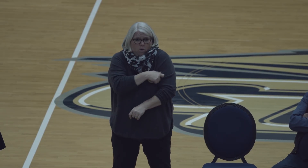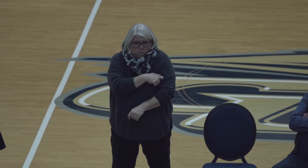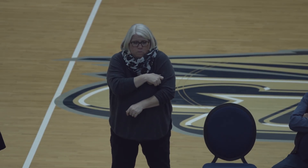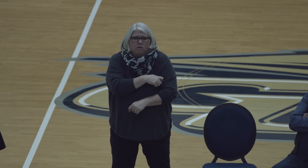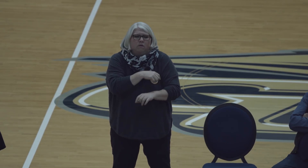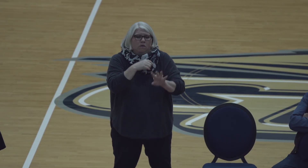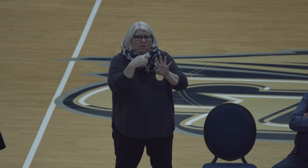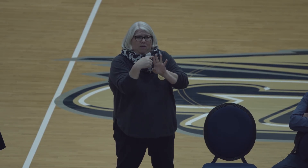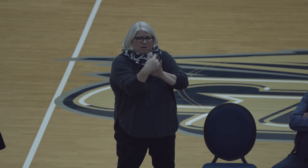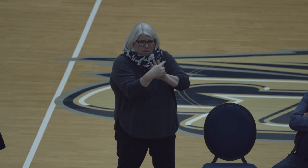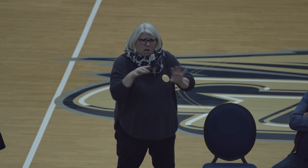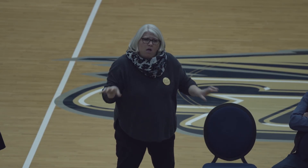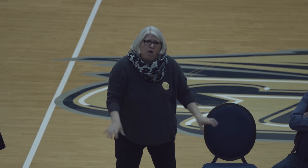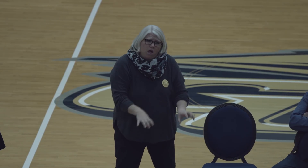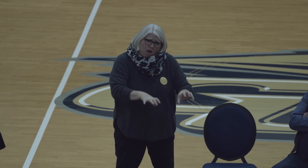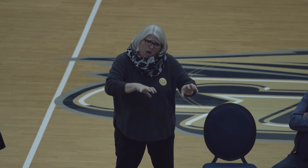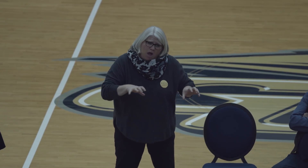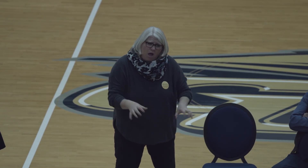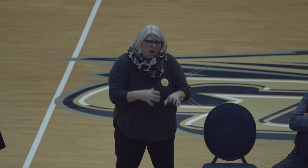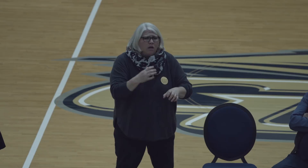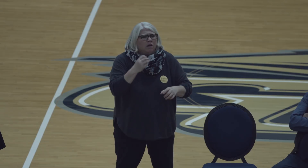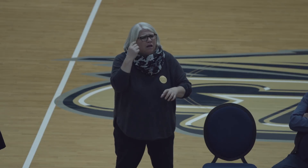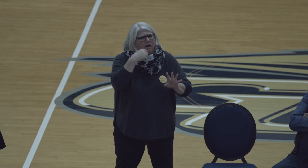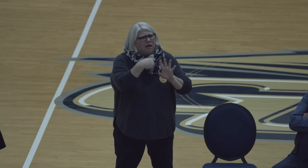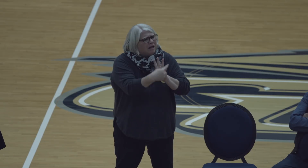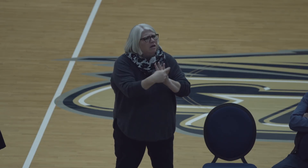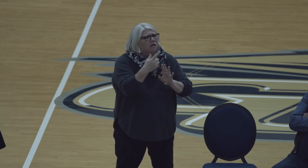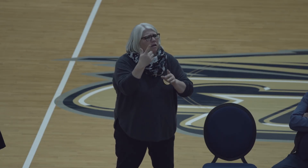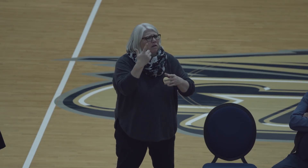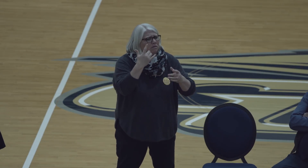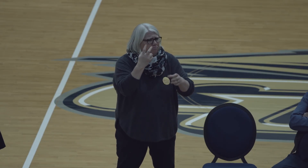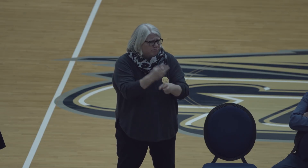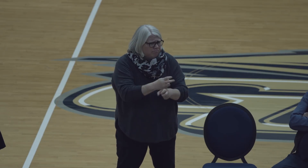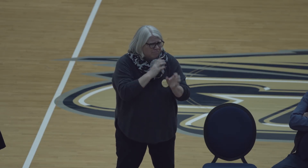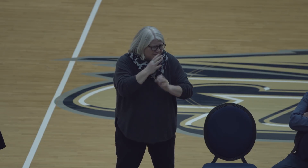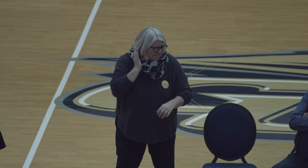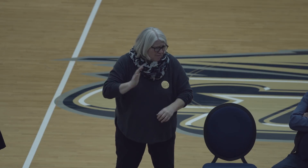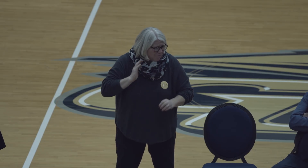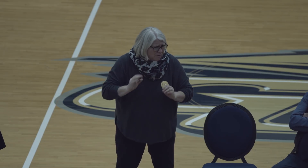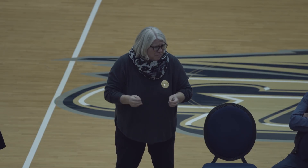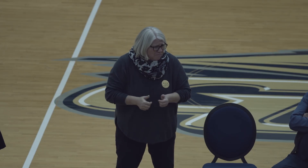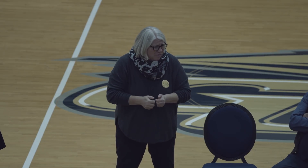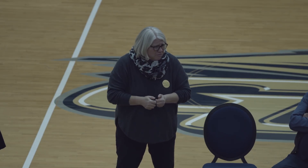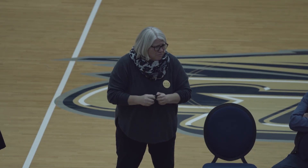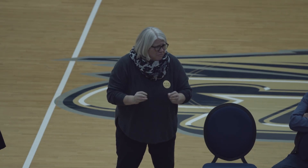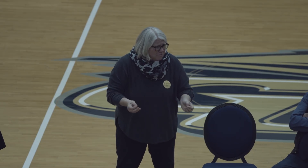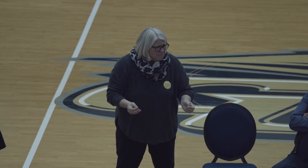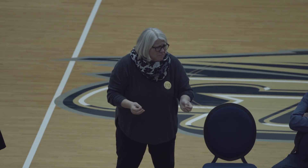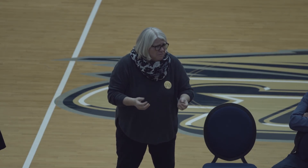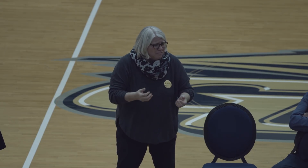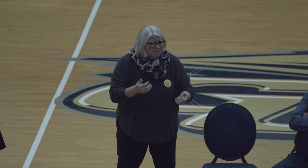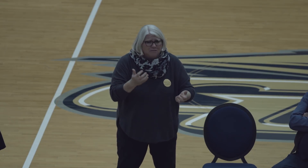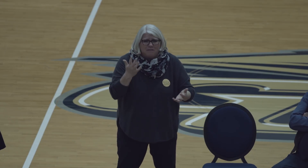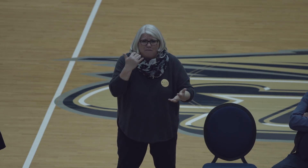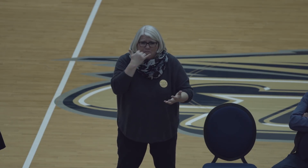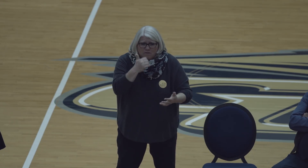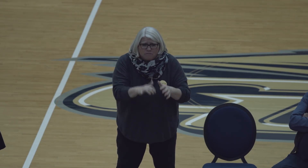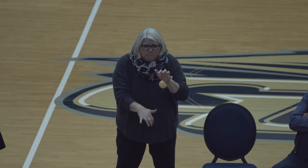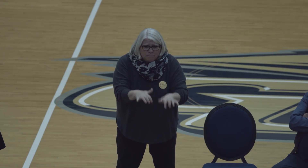And then there were yellow armbands too for those who were doing a lot of the grunt work. Because remember, we didn't have pagers